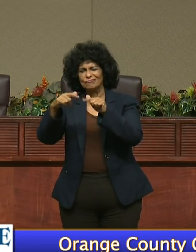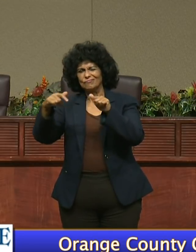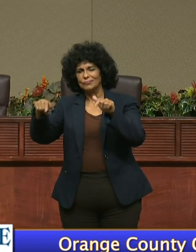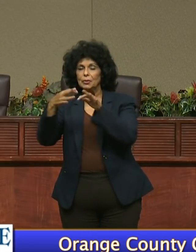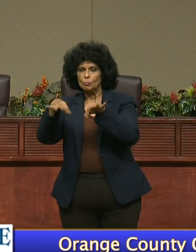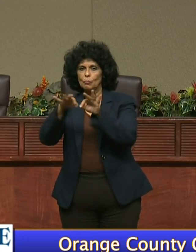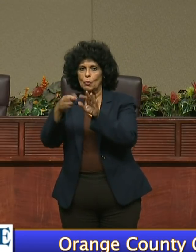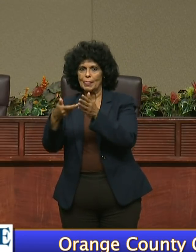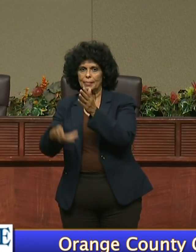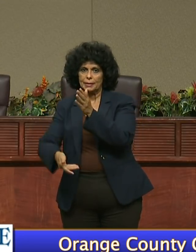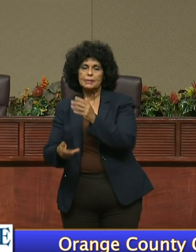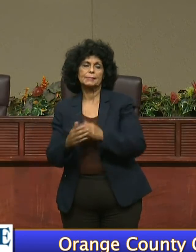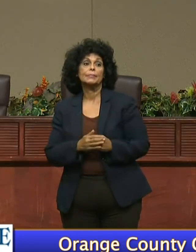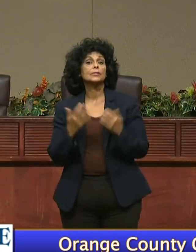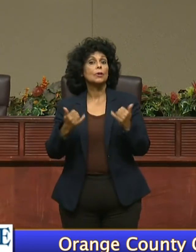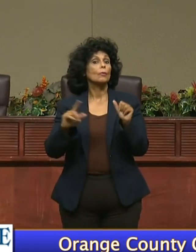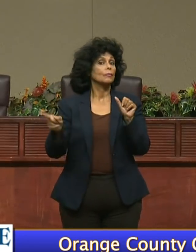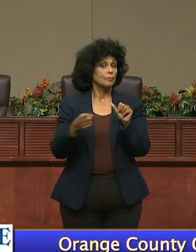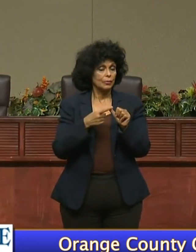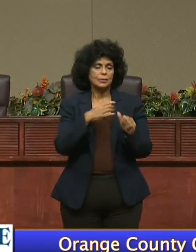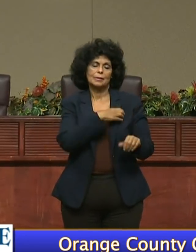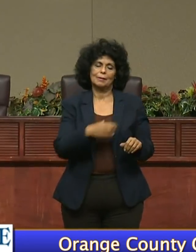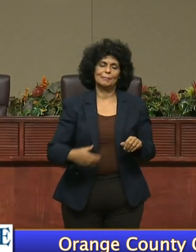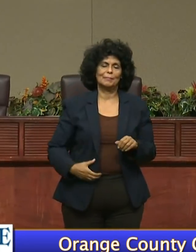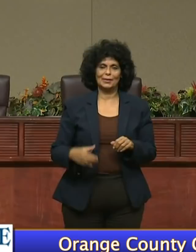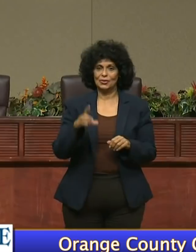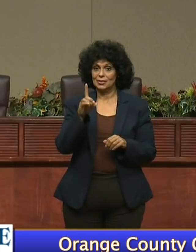this dialogue today with Mayor Demings. Mayor?